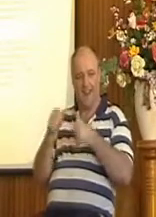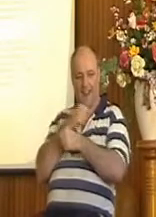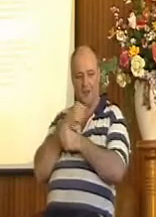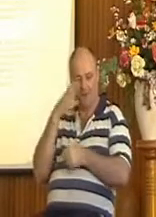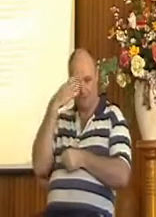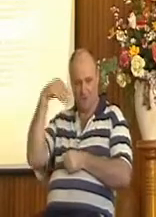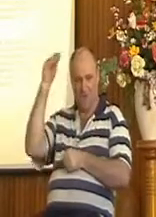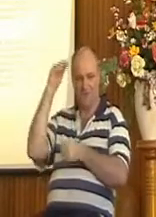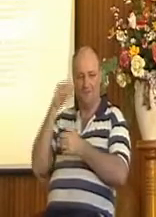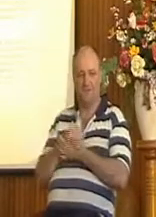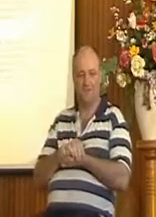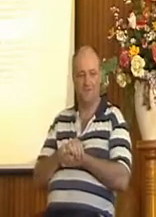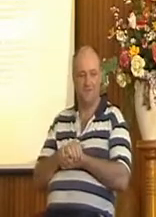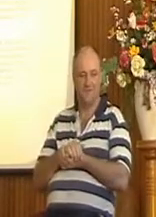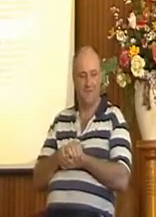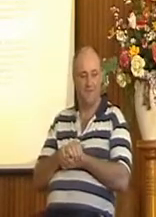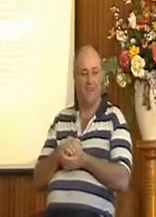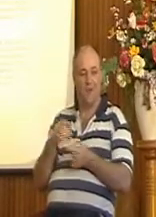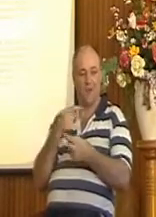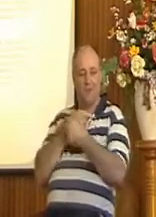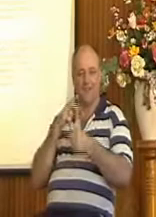more poetry can go a long way.